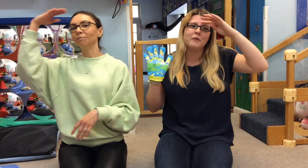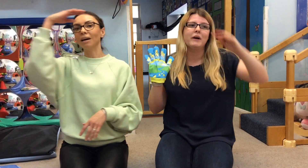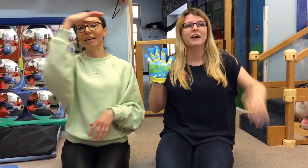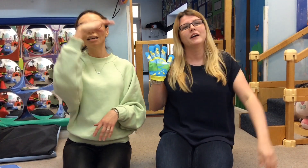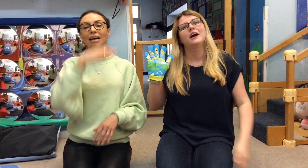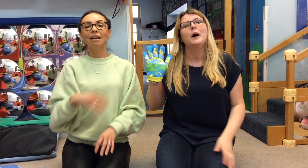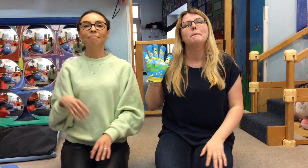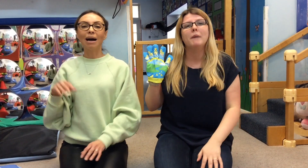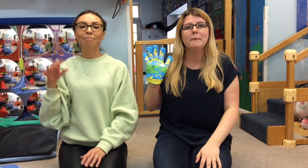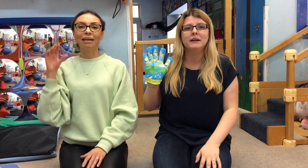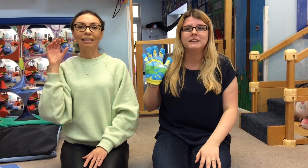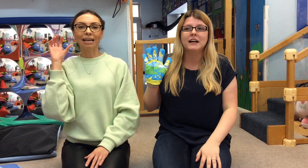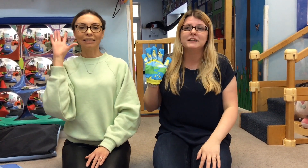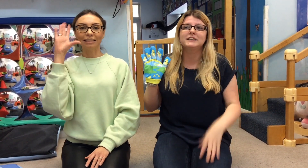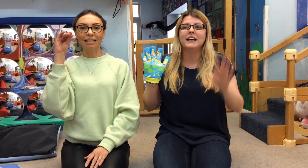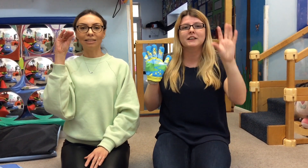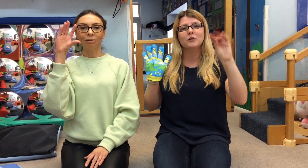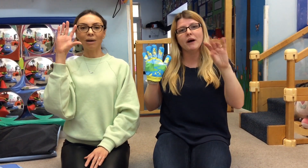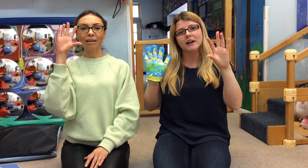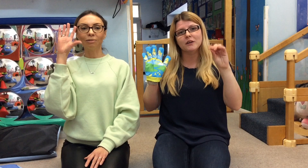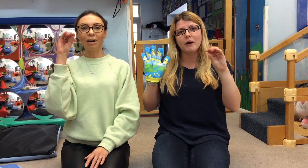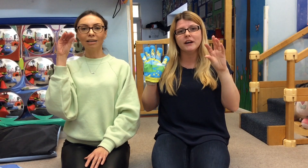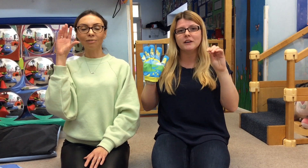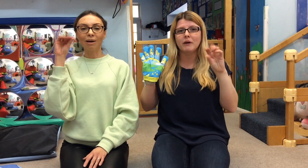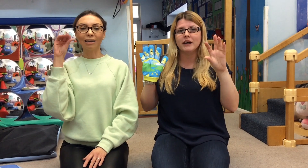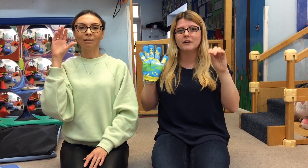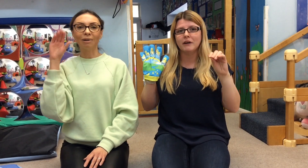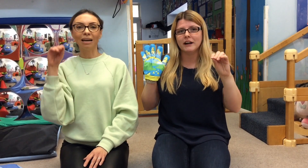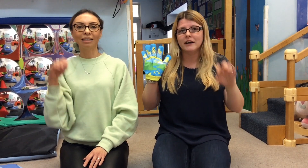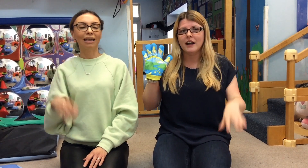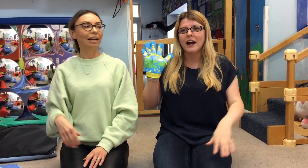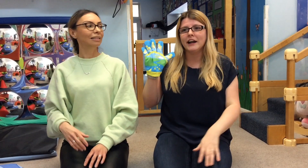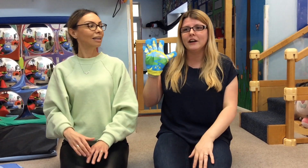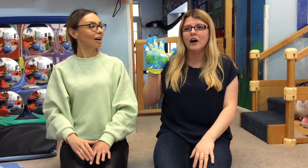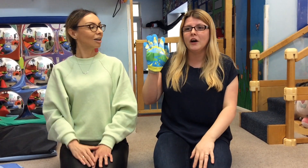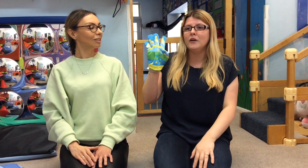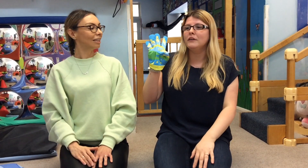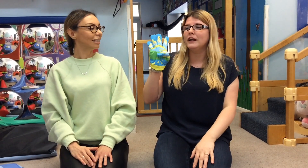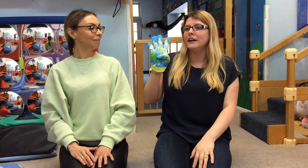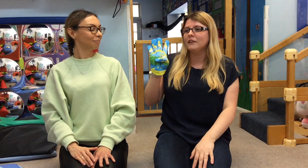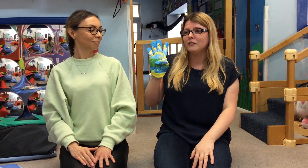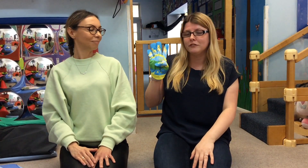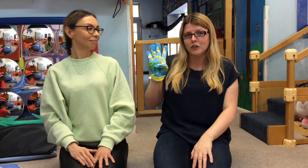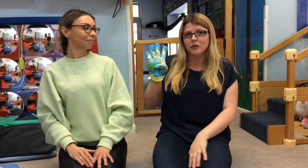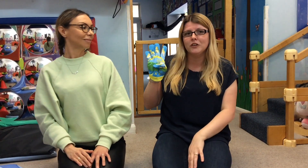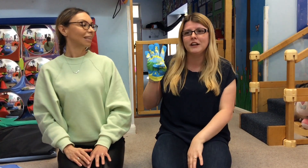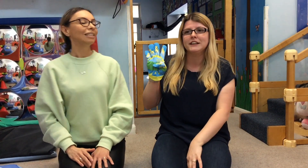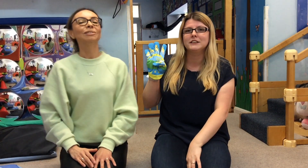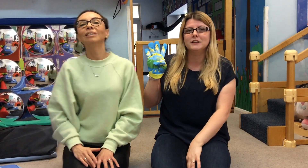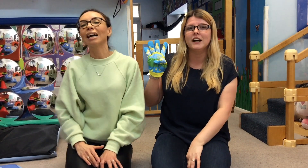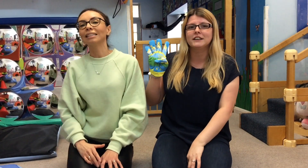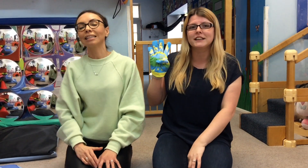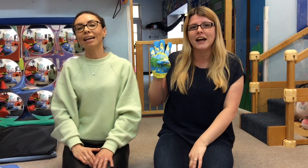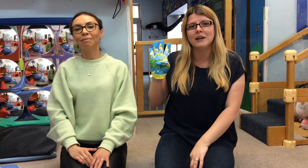away. Mama duck said quack, quack, quack, quack, and only four little ducks came